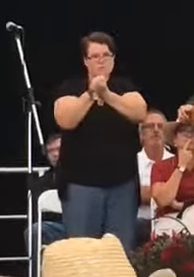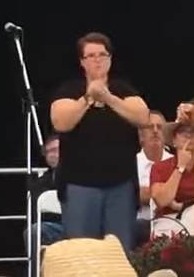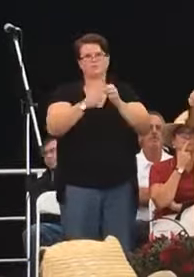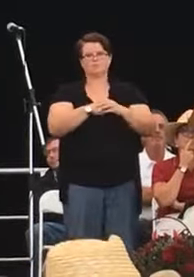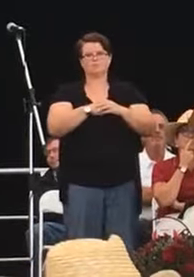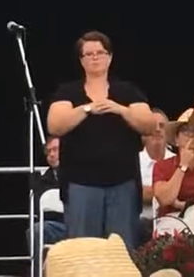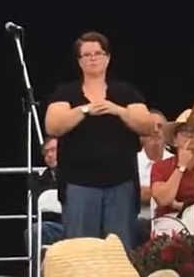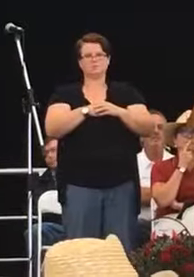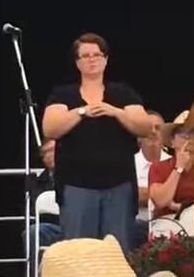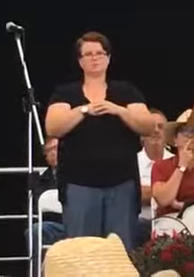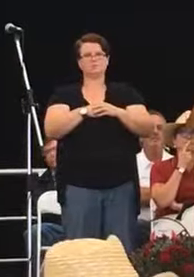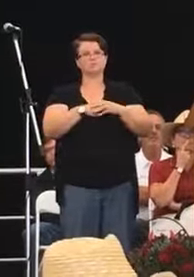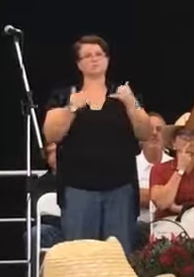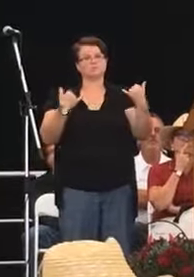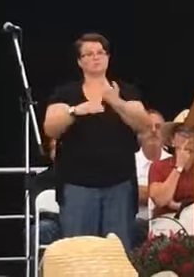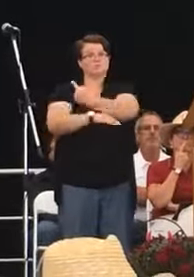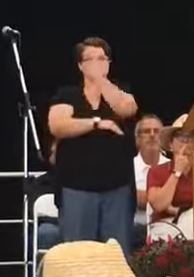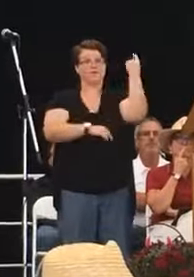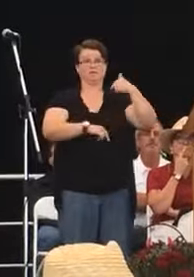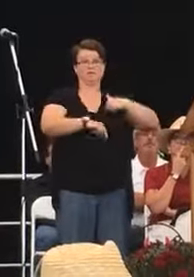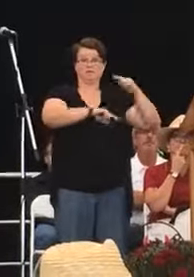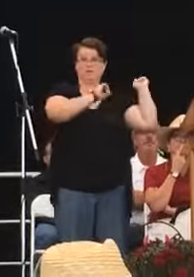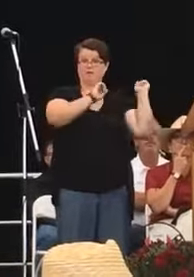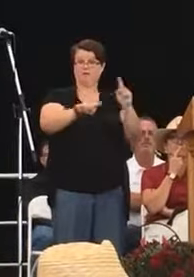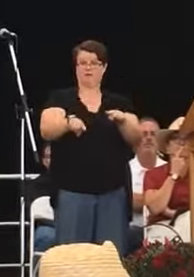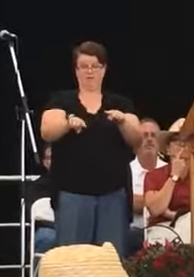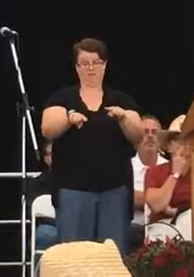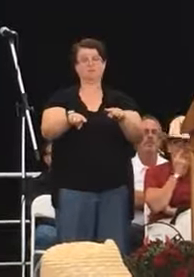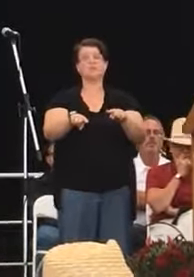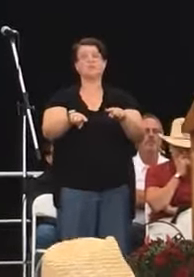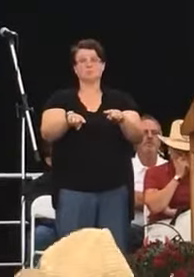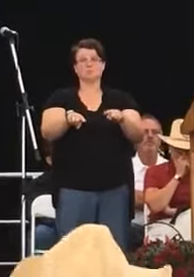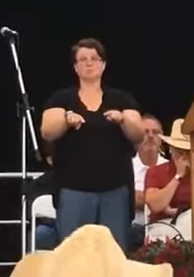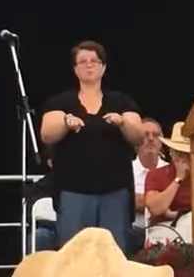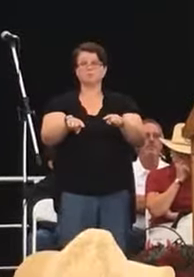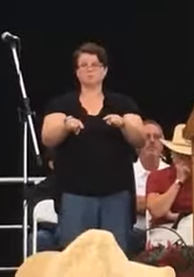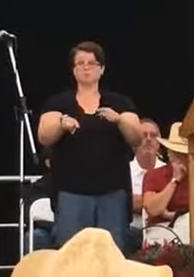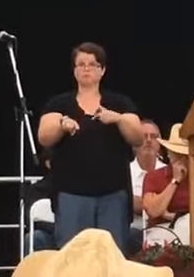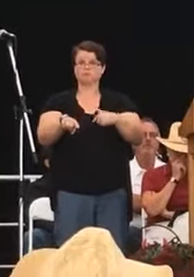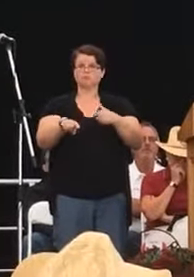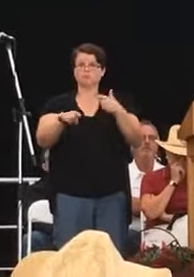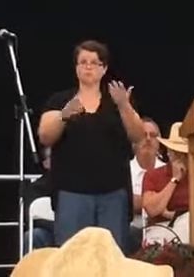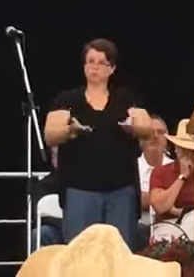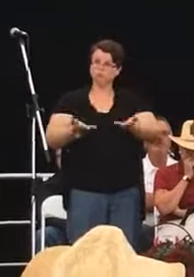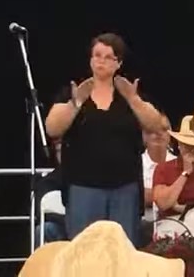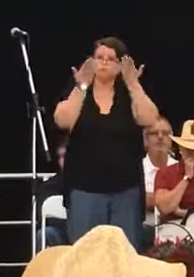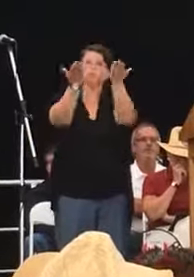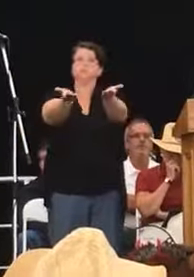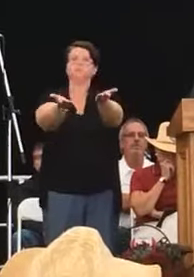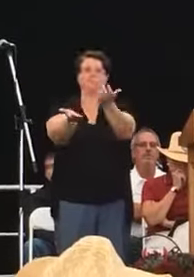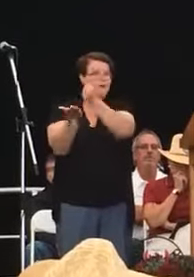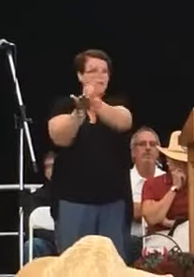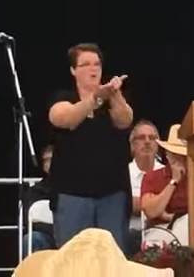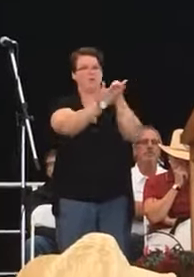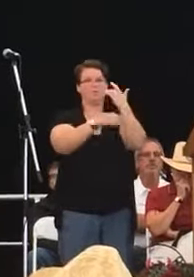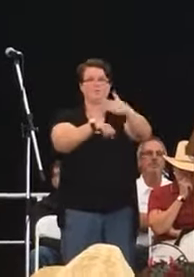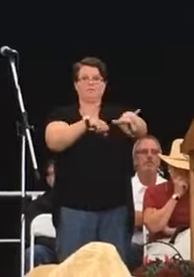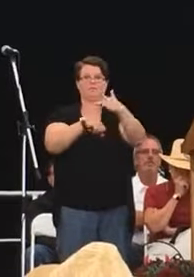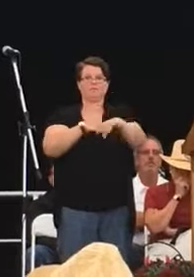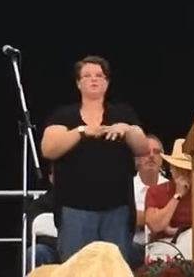we're here to work with you. And I want to close, and I've been issuing this challenge to